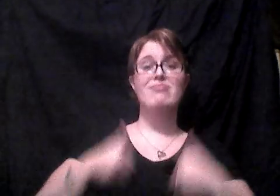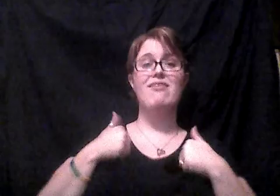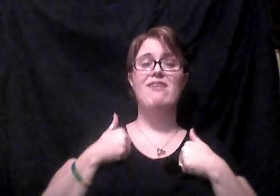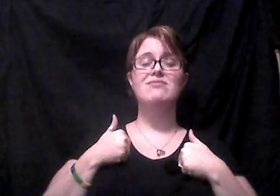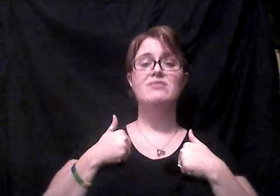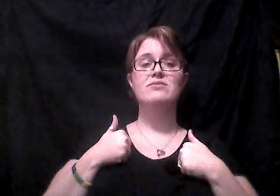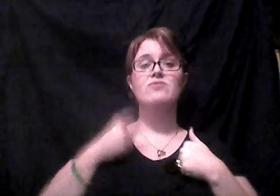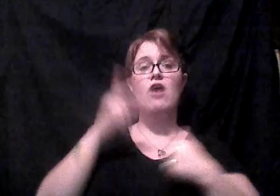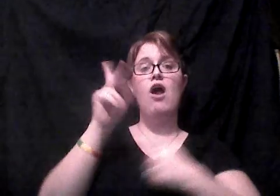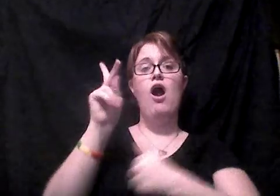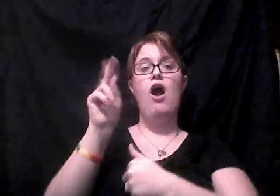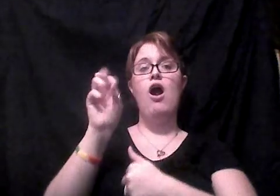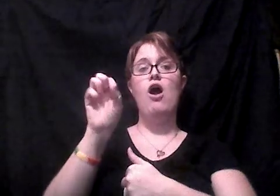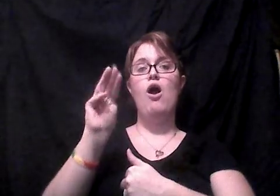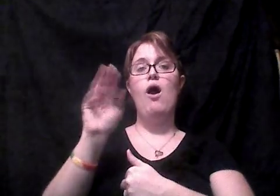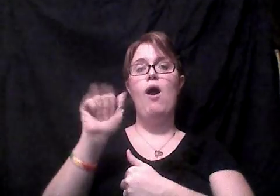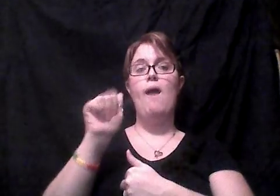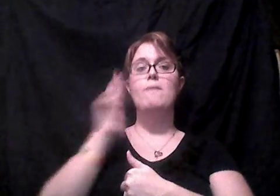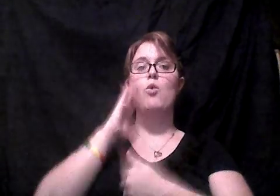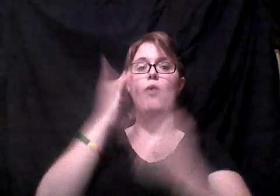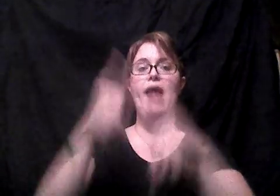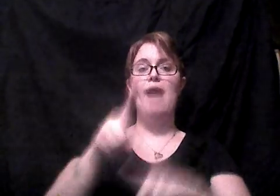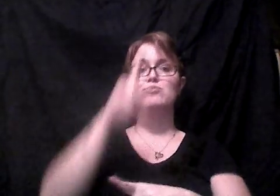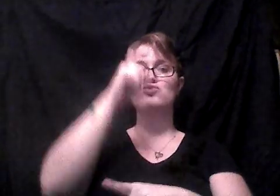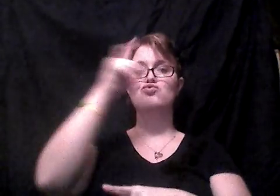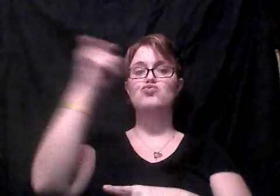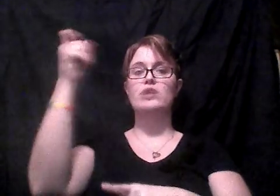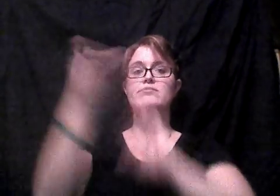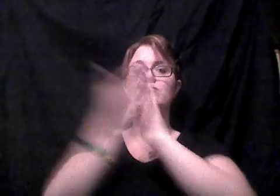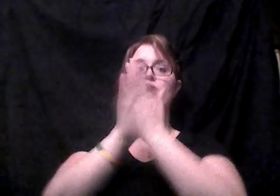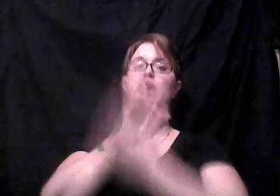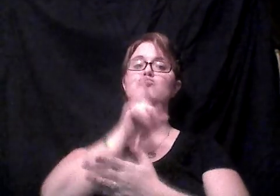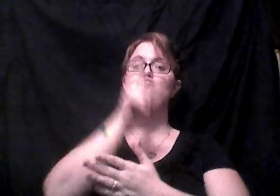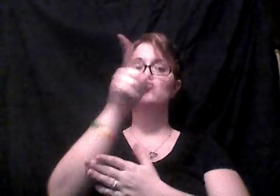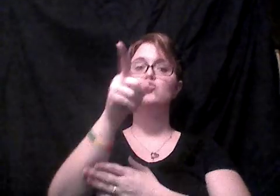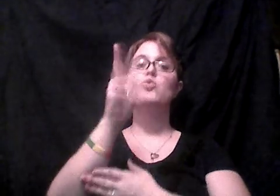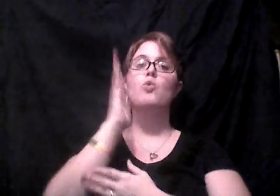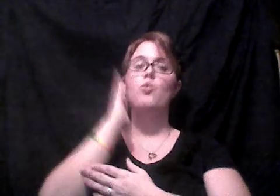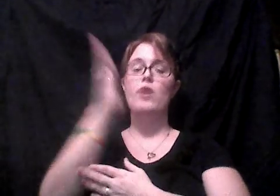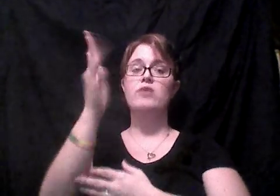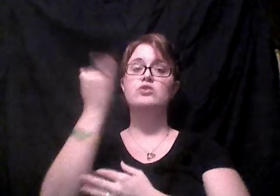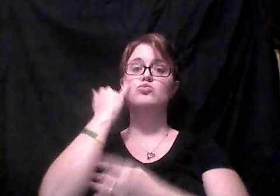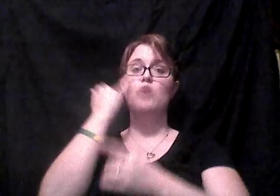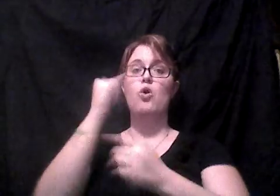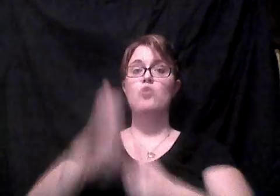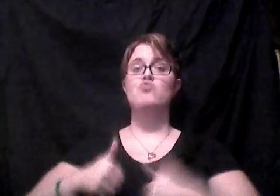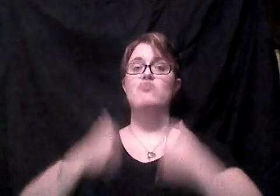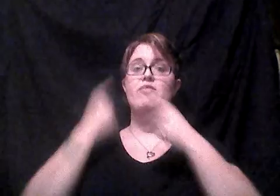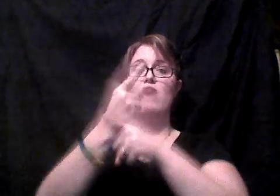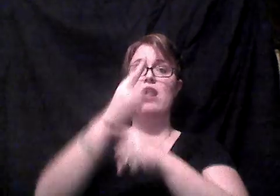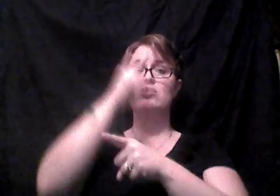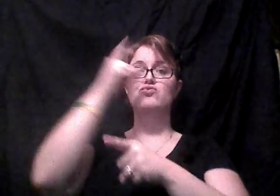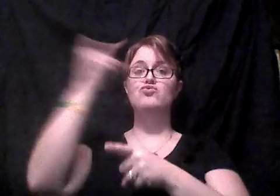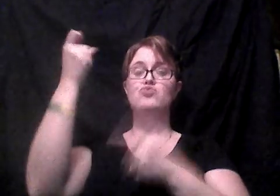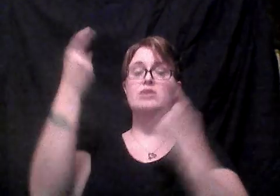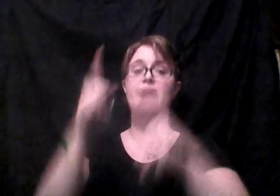will come to you. If you live properly, the dreams will come to you. I think it's great that so many people have benefited